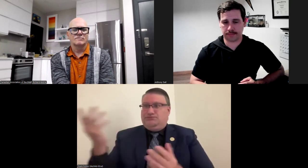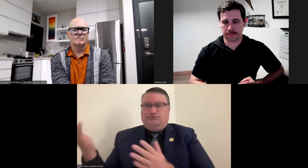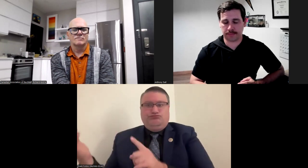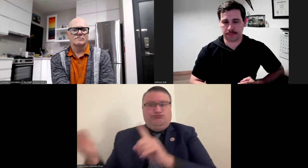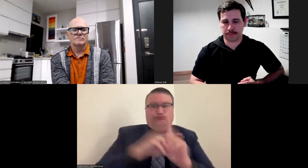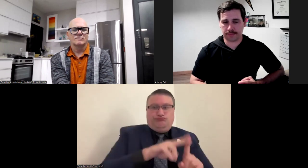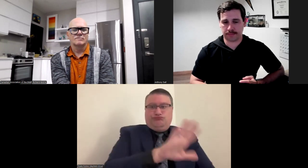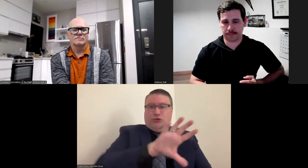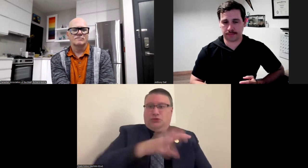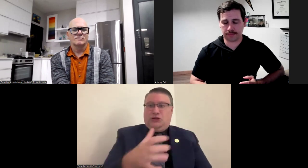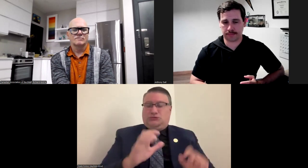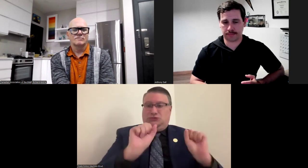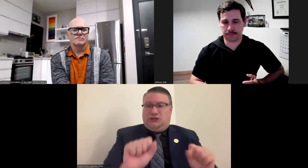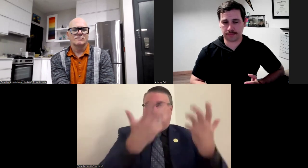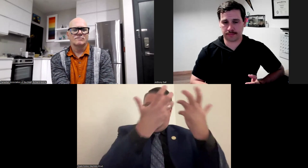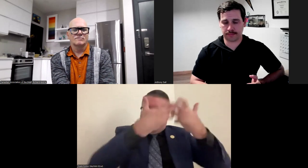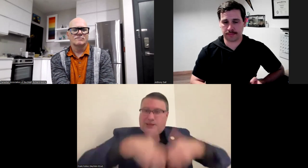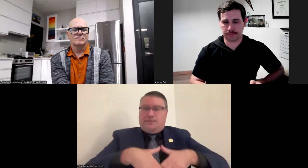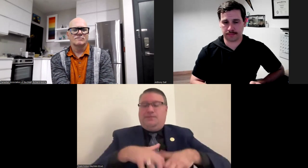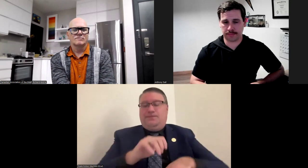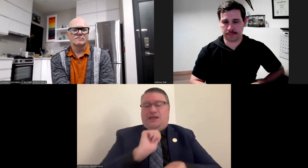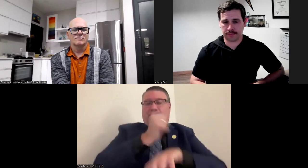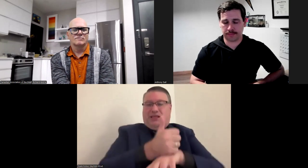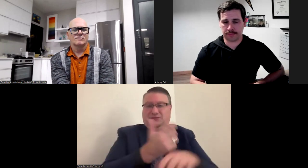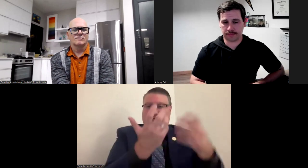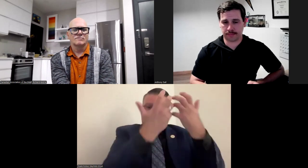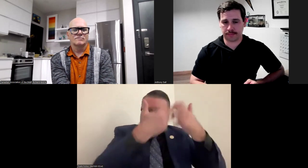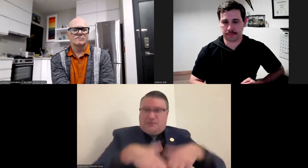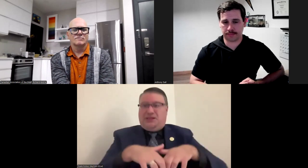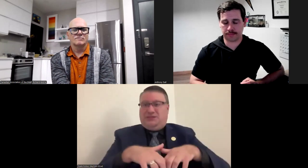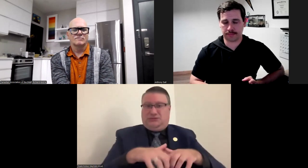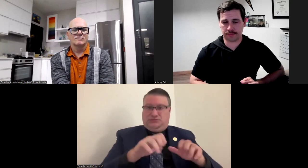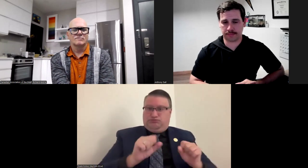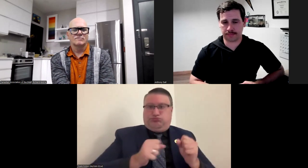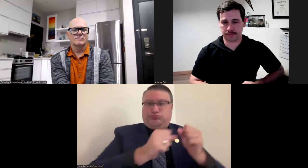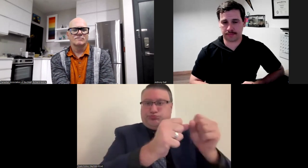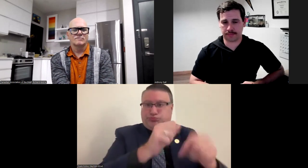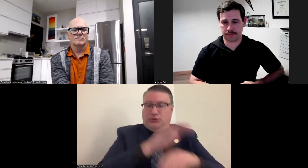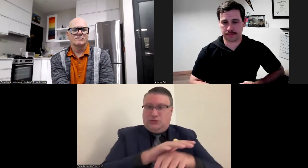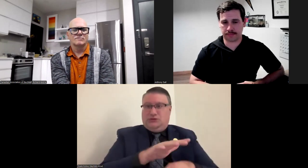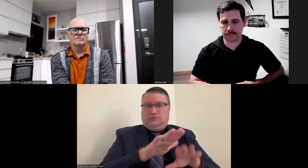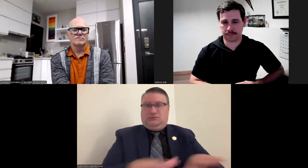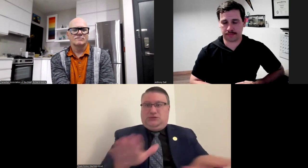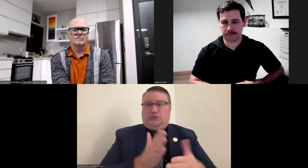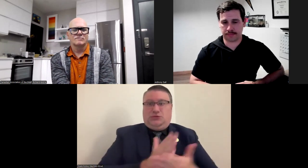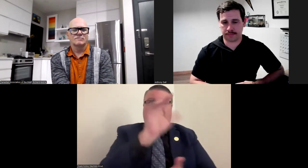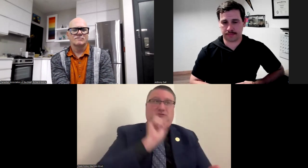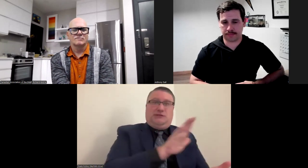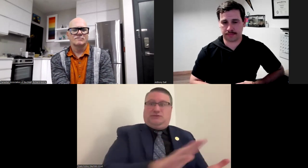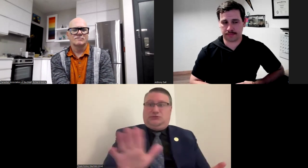Get folks to reach out to these experts. It's a really good opportunity to share resources, share information,